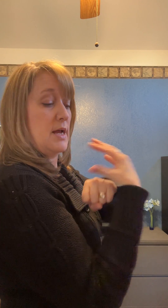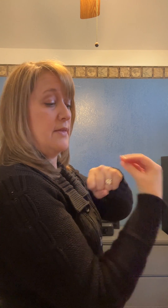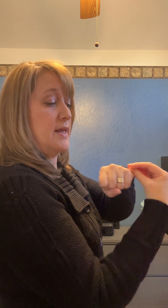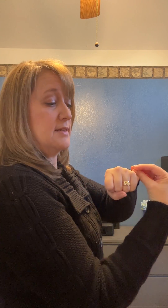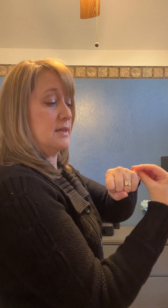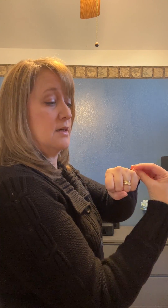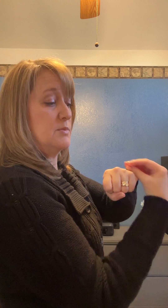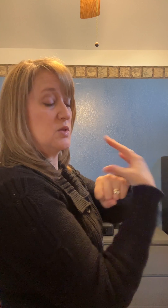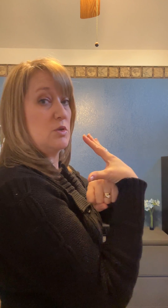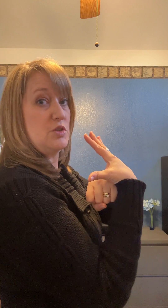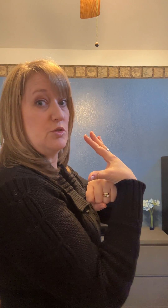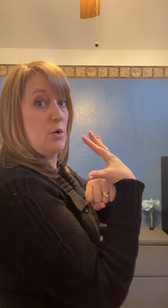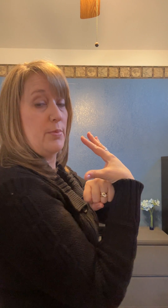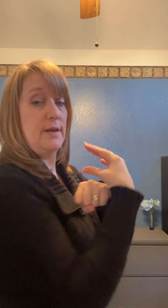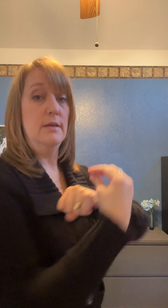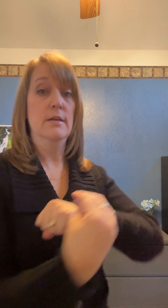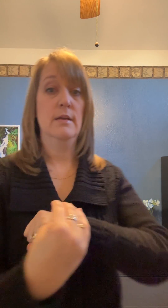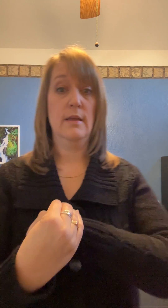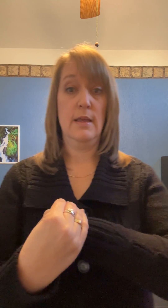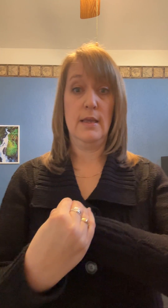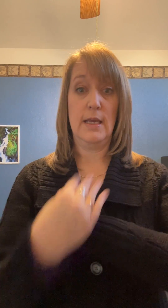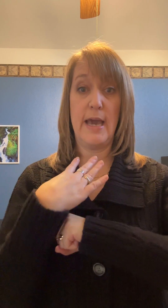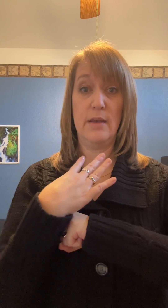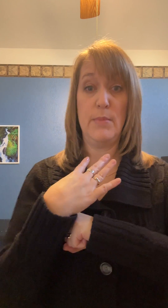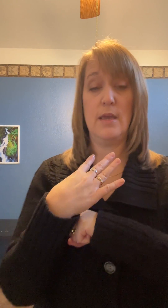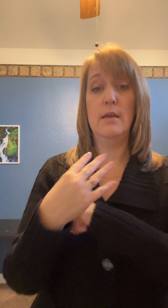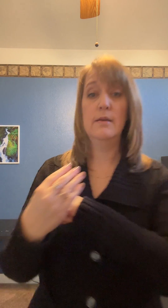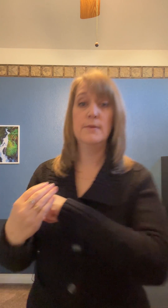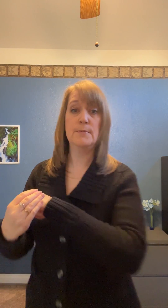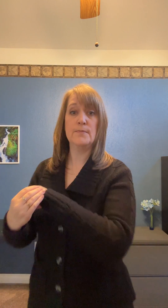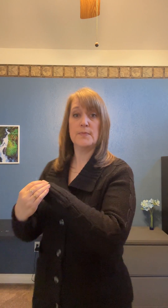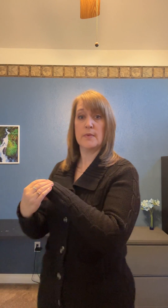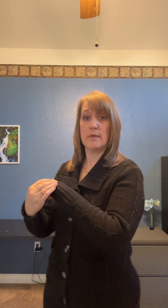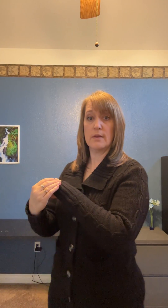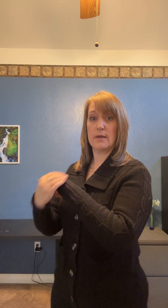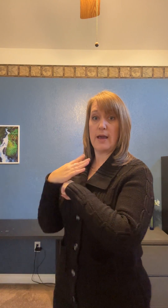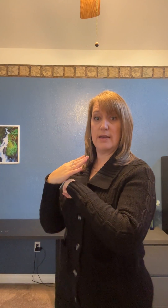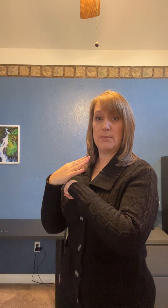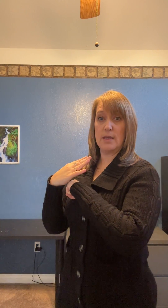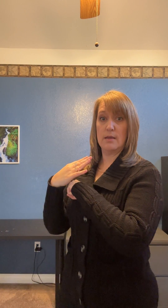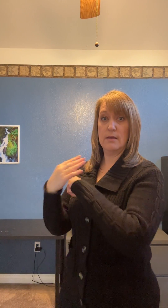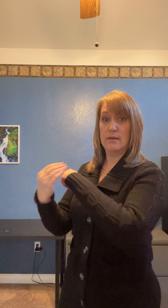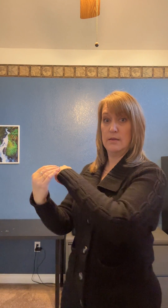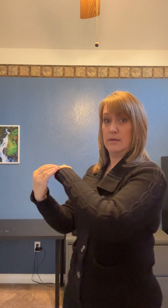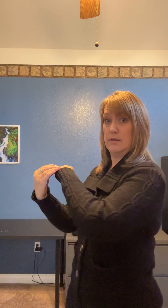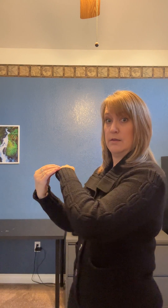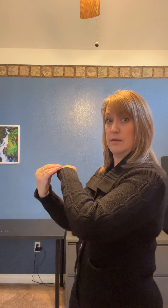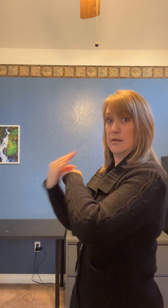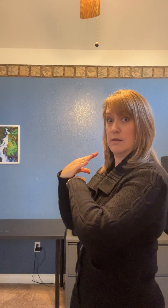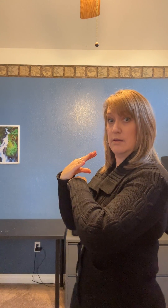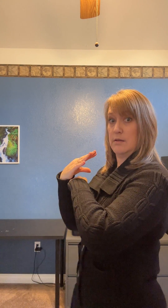and then as it comes towards you, you open. Guide me. Guide me.